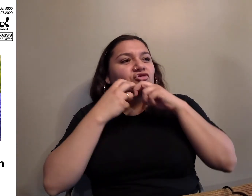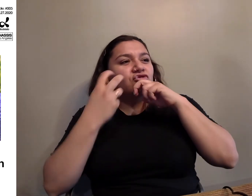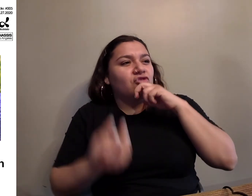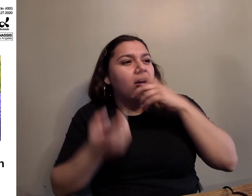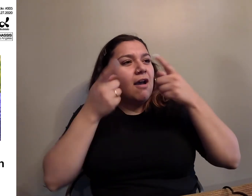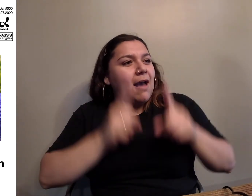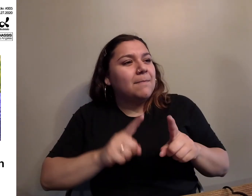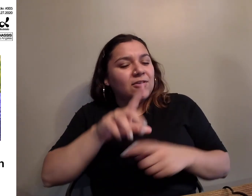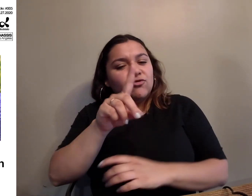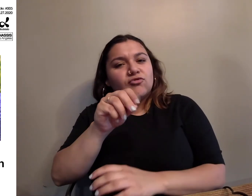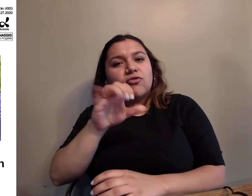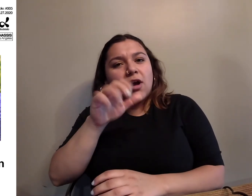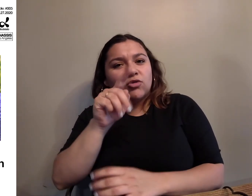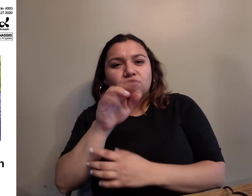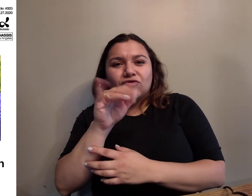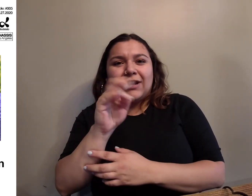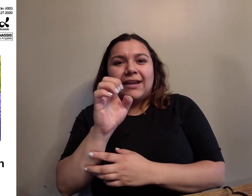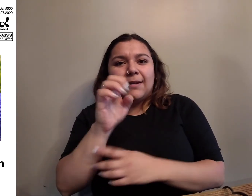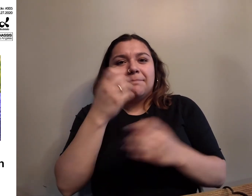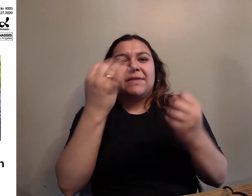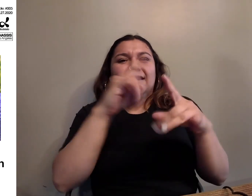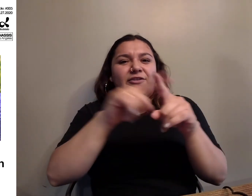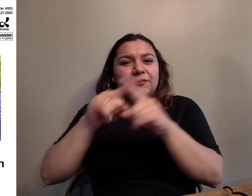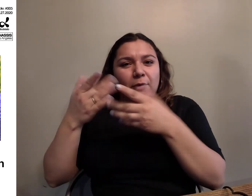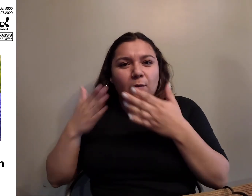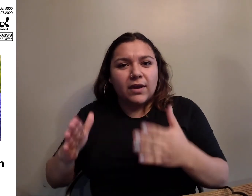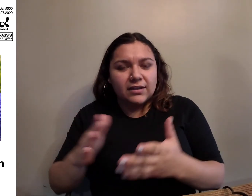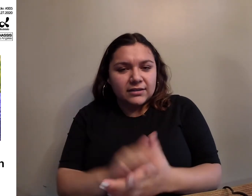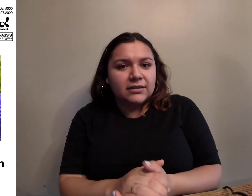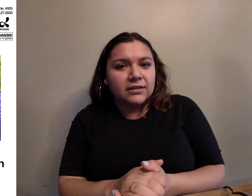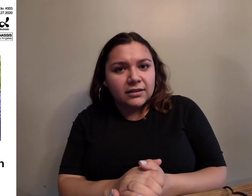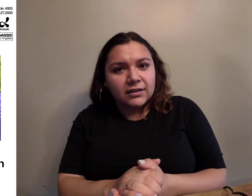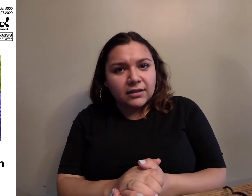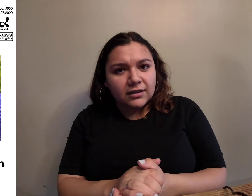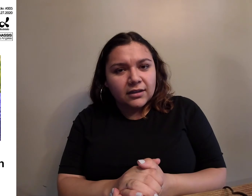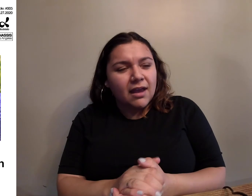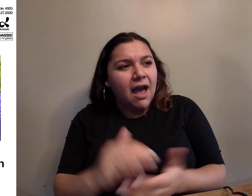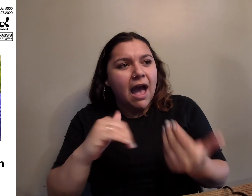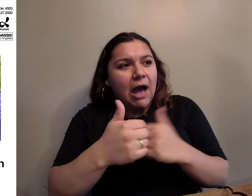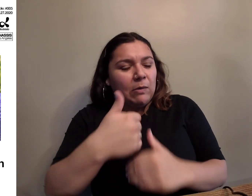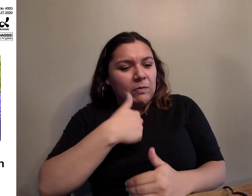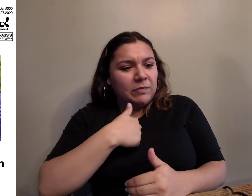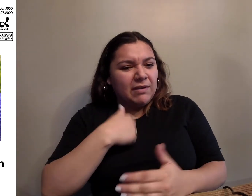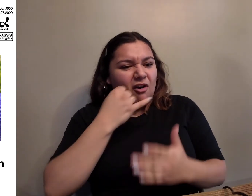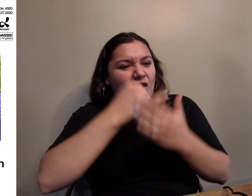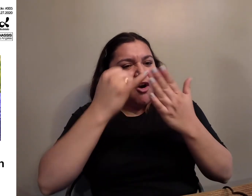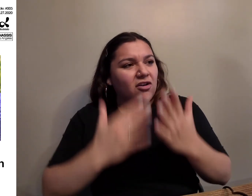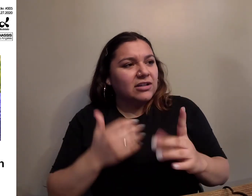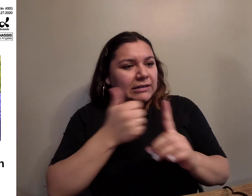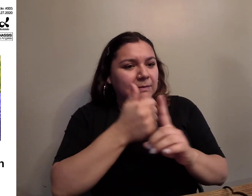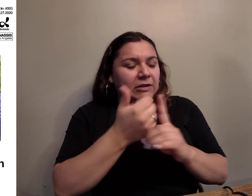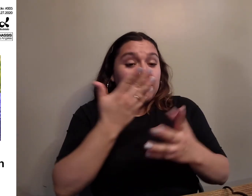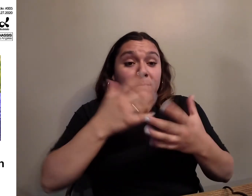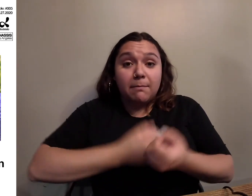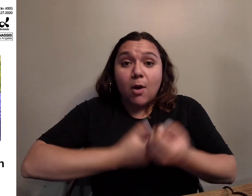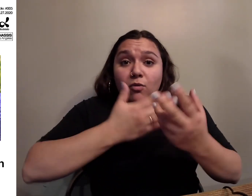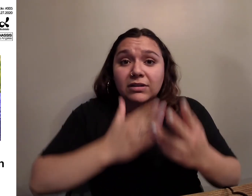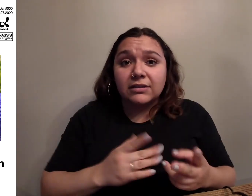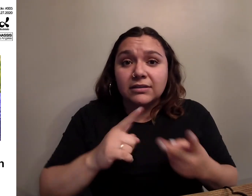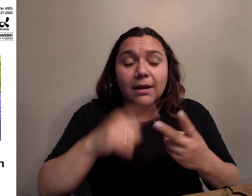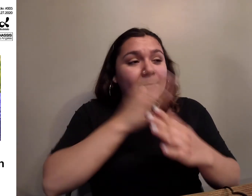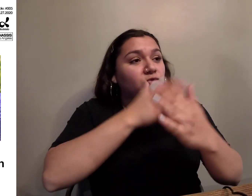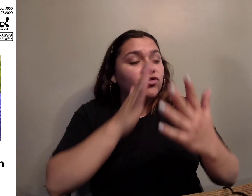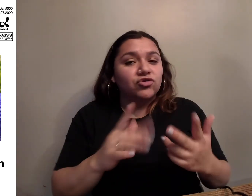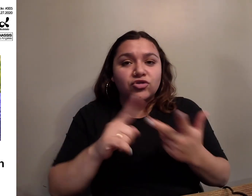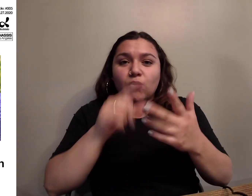doctrine in action in so many ways, and I'm wondering. How can artists, whether they be poets, musicians,